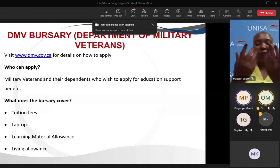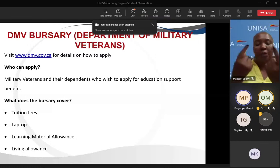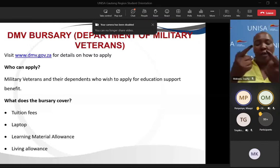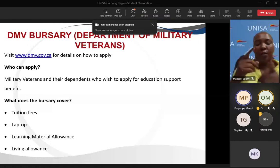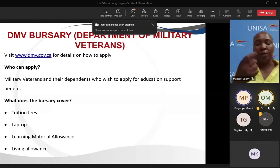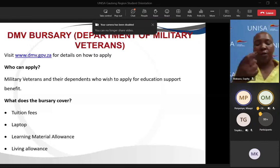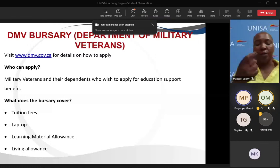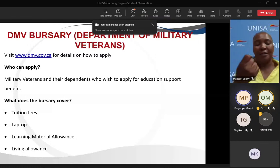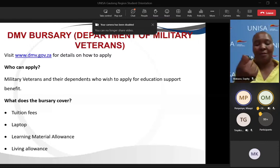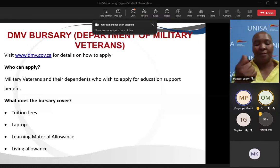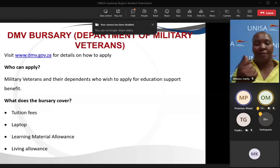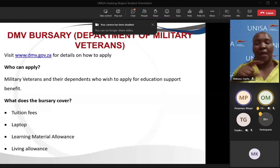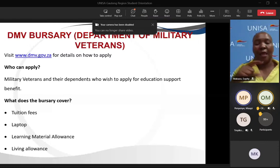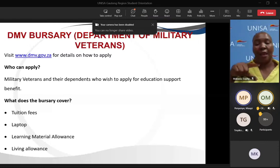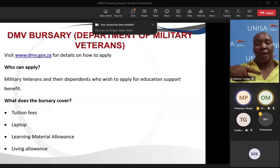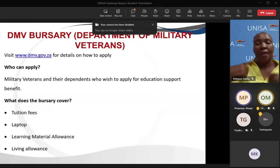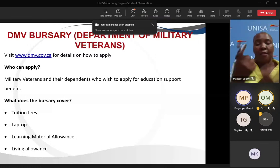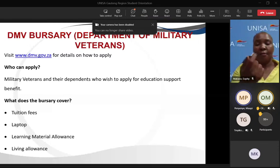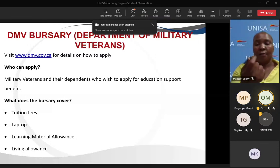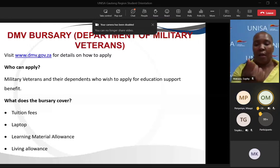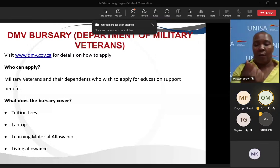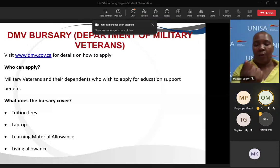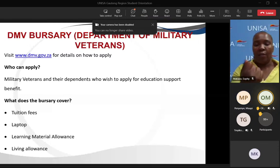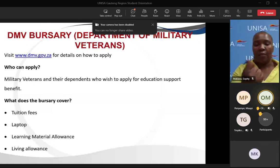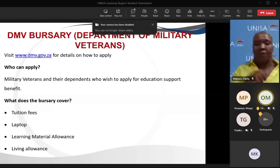as well as the living allowance